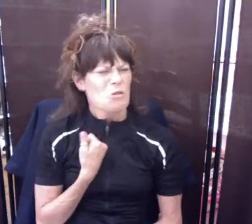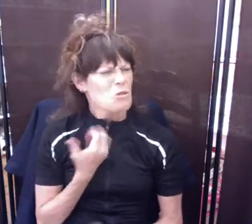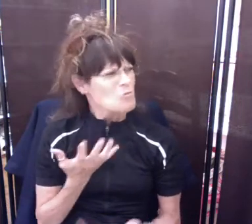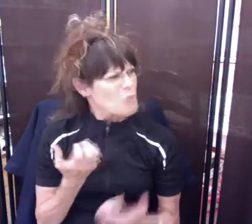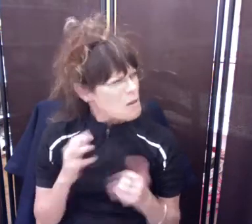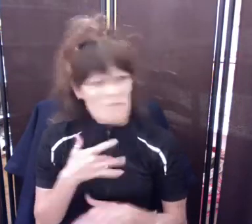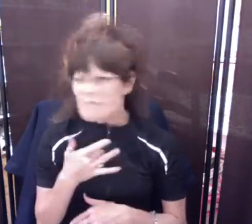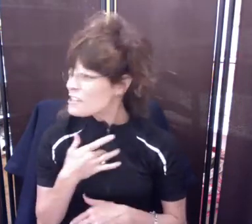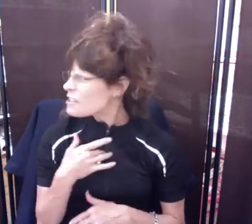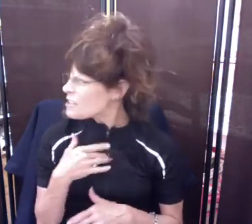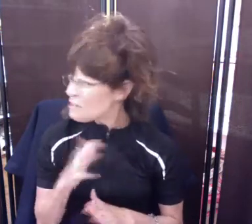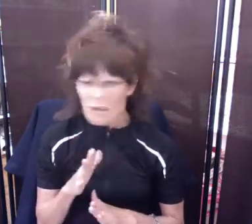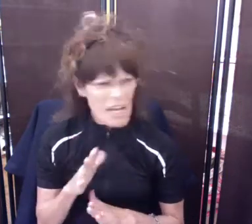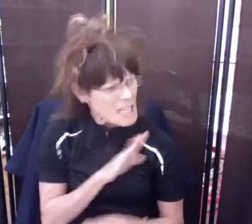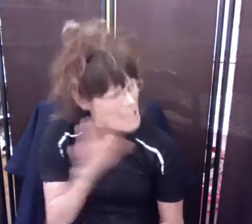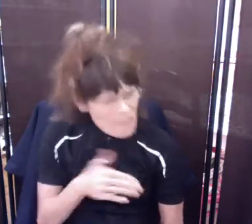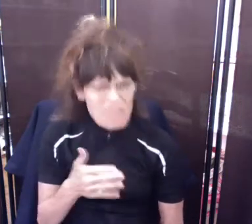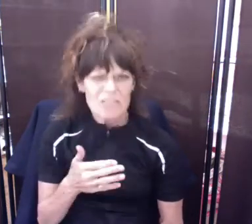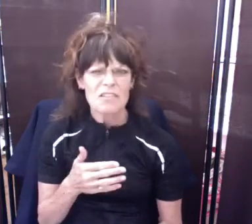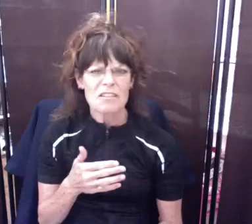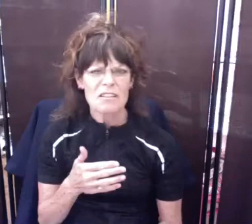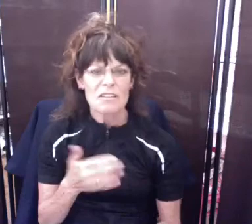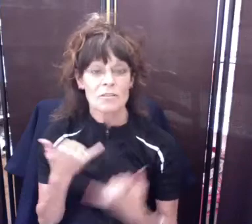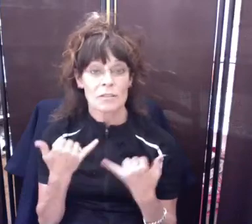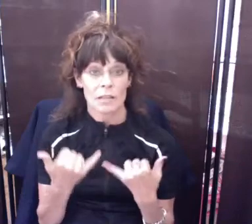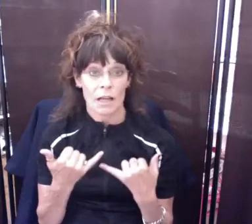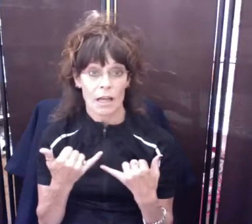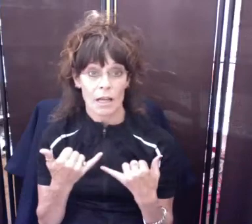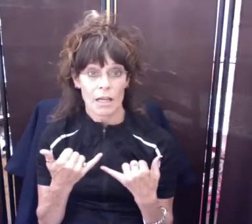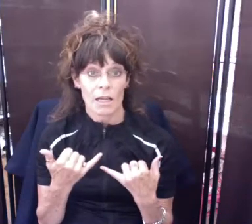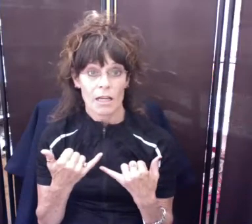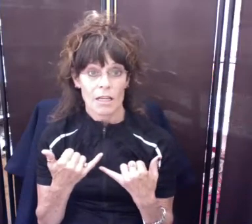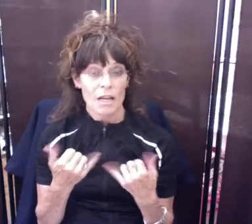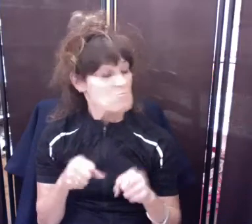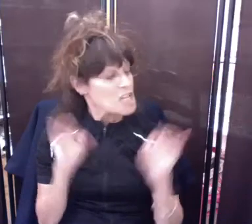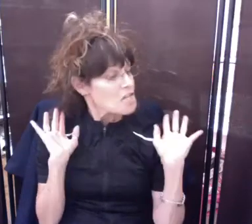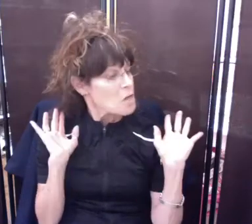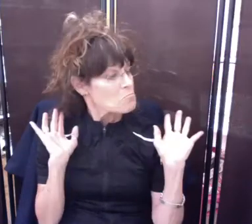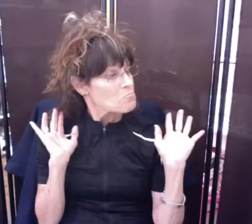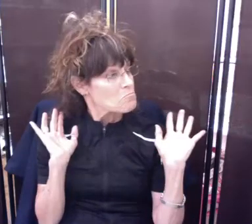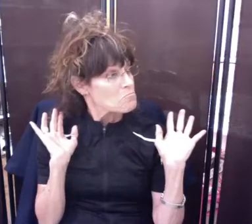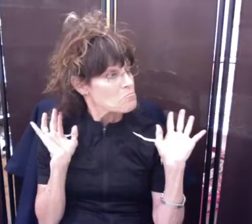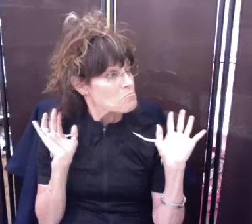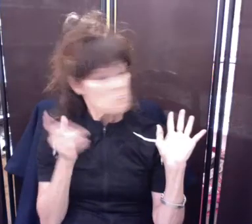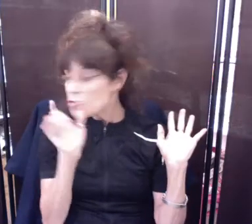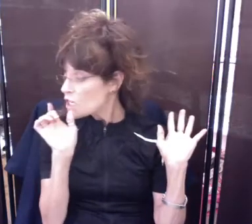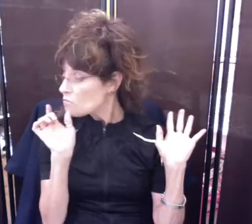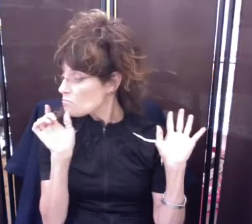again, ever. So today I'm going to give up drinking. Today's the day I'm going to give up drinking. Now, here's the